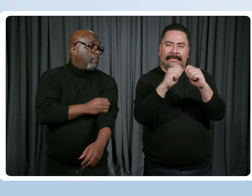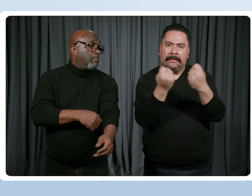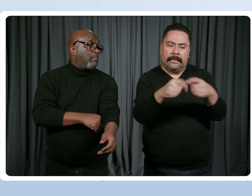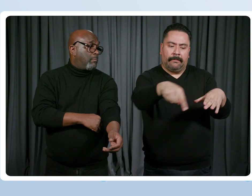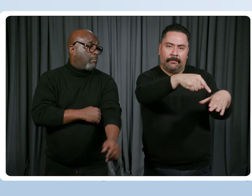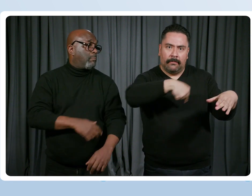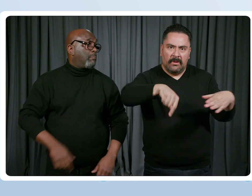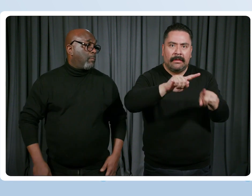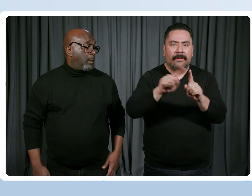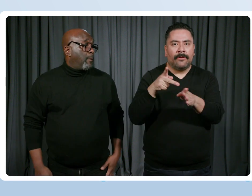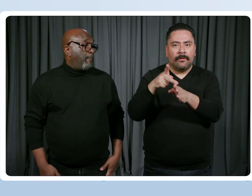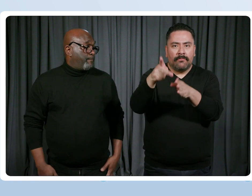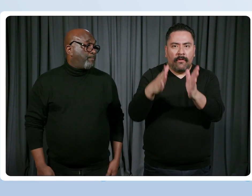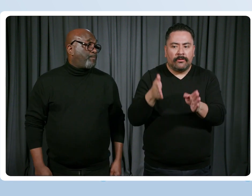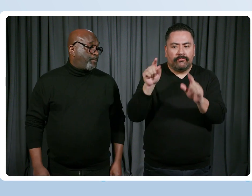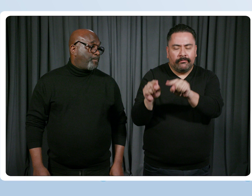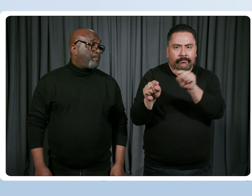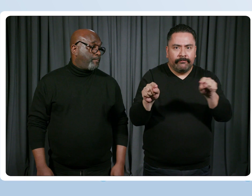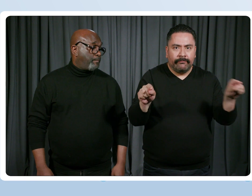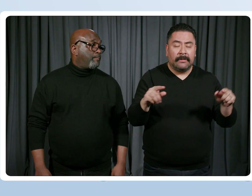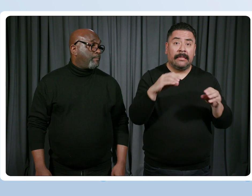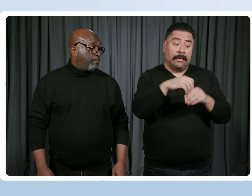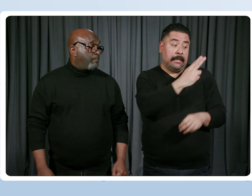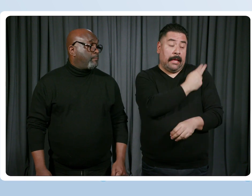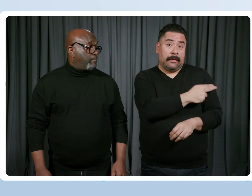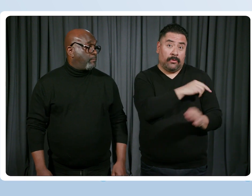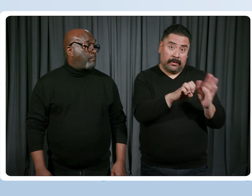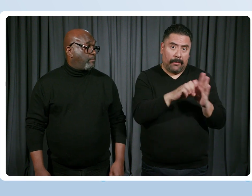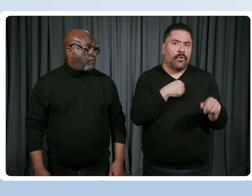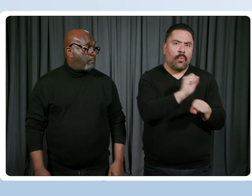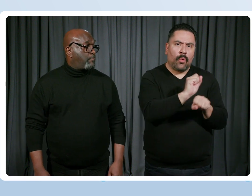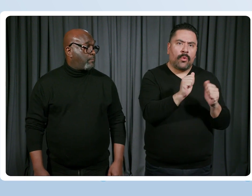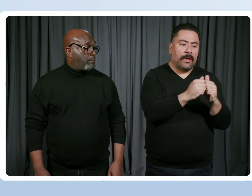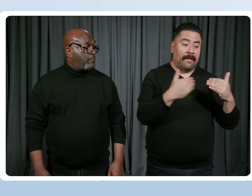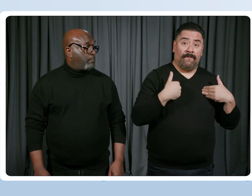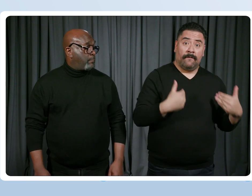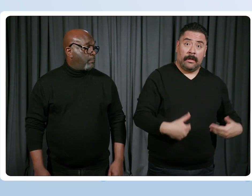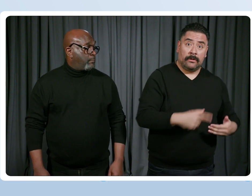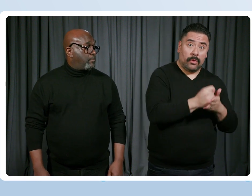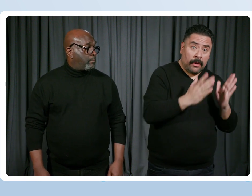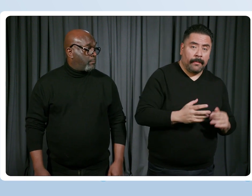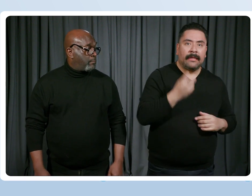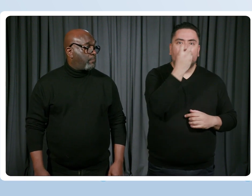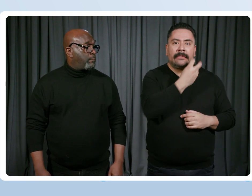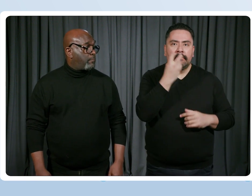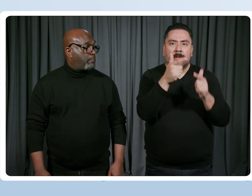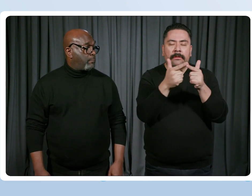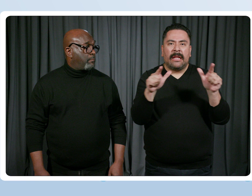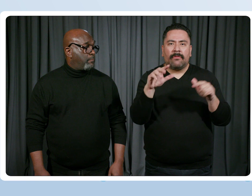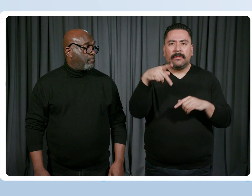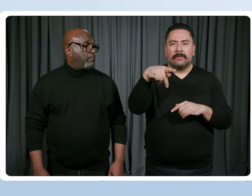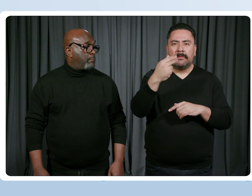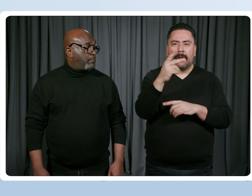types of professionals. So in a hospital setting, we will work alongside physical therapists, speech language